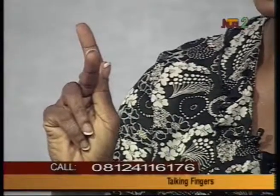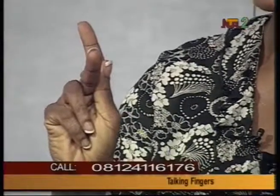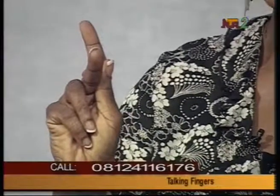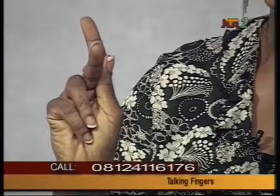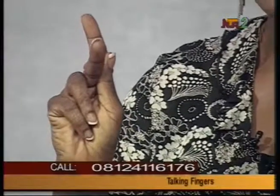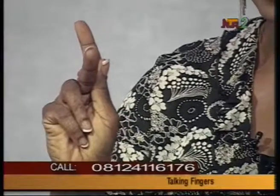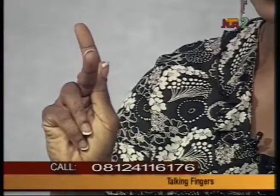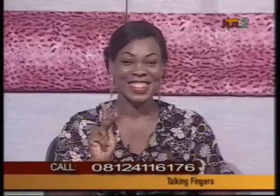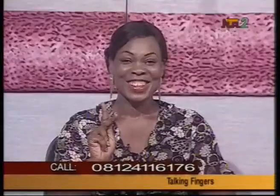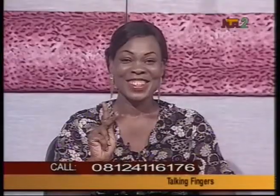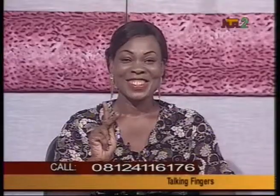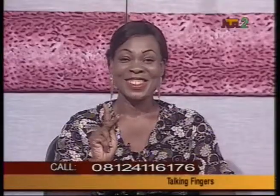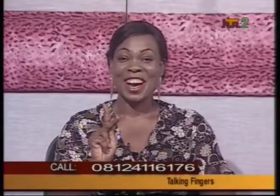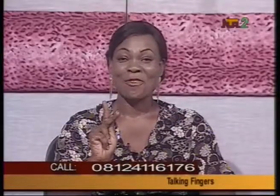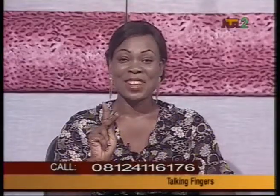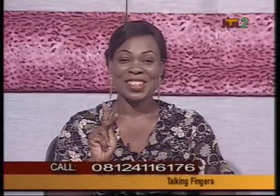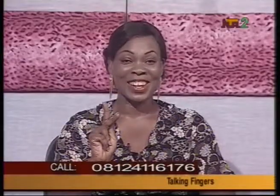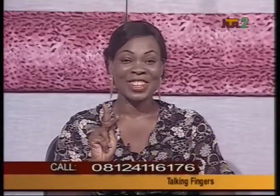Isn't it great to see that our fingers can actually